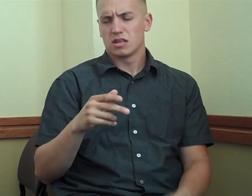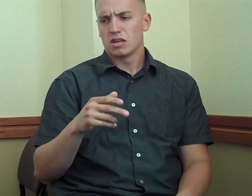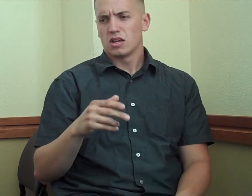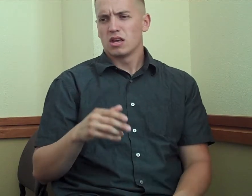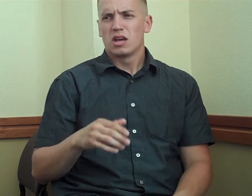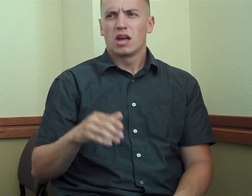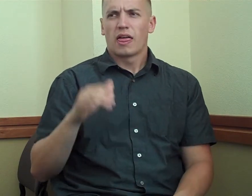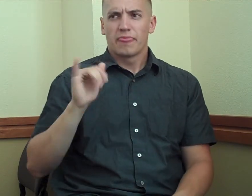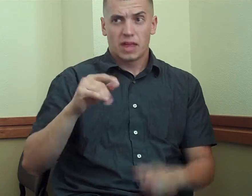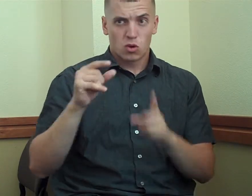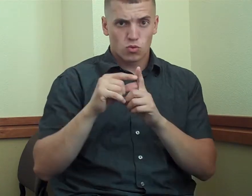write that one down.